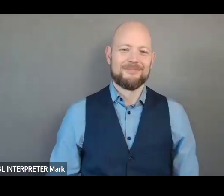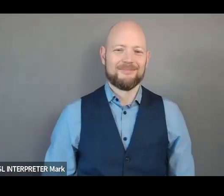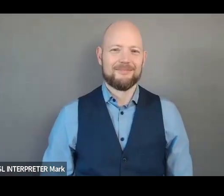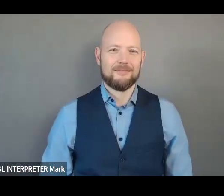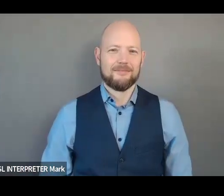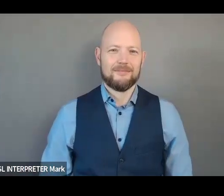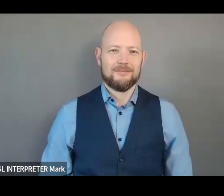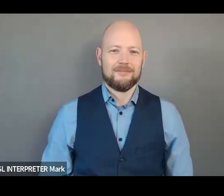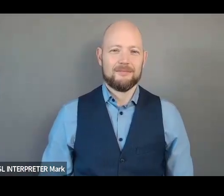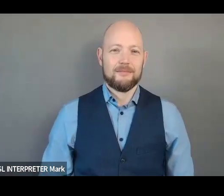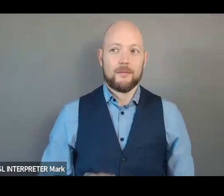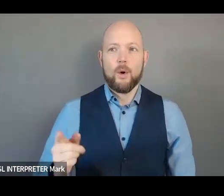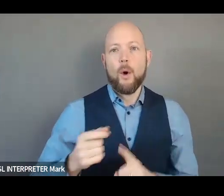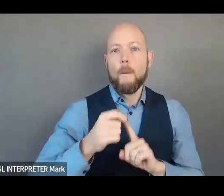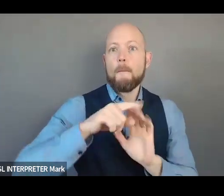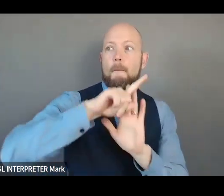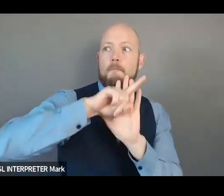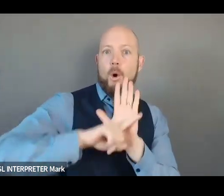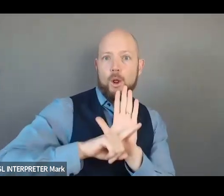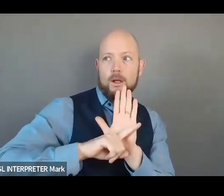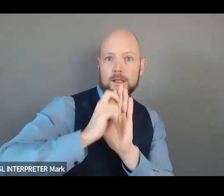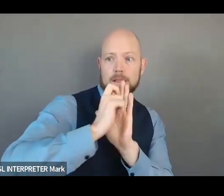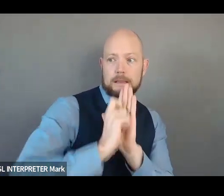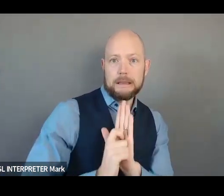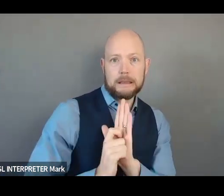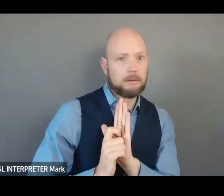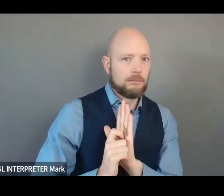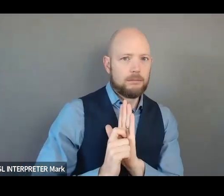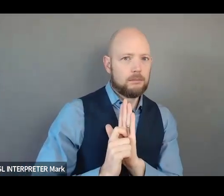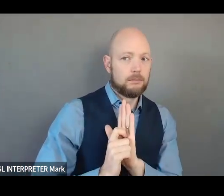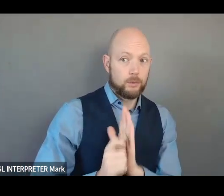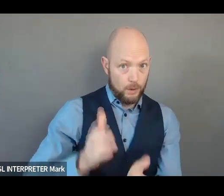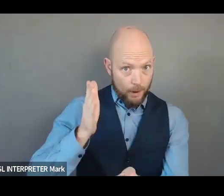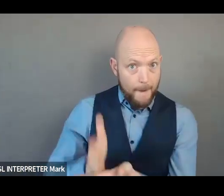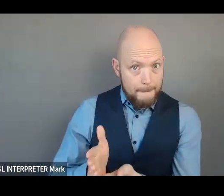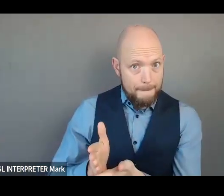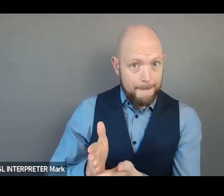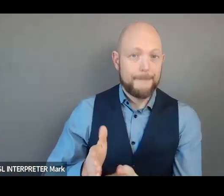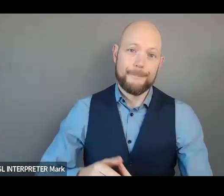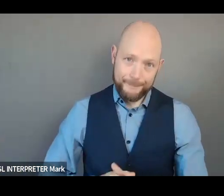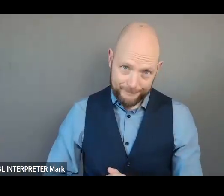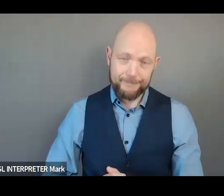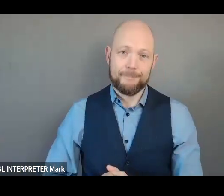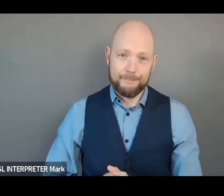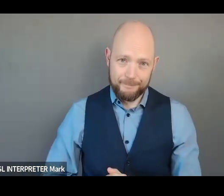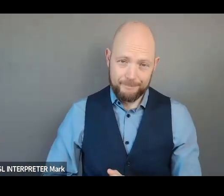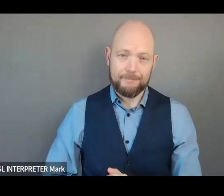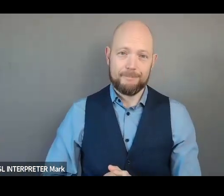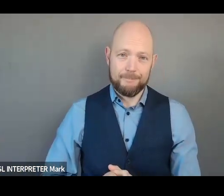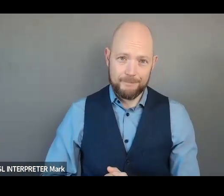This is not in policy. It's not written down, but it is what guides people's experiences of working as a